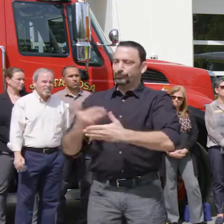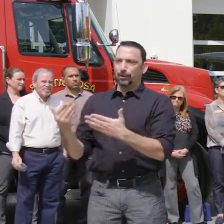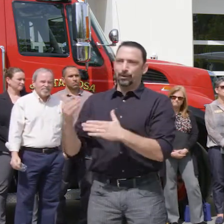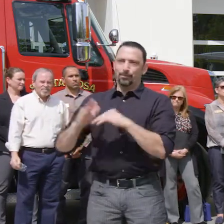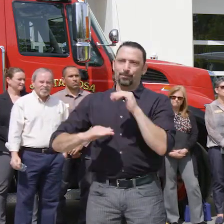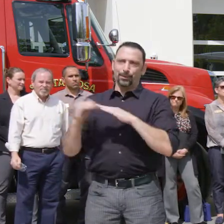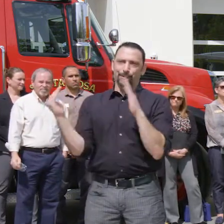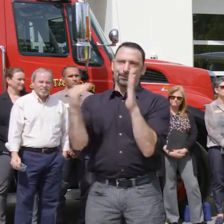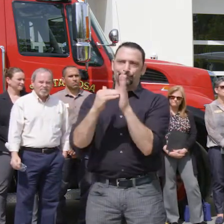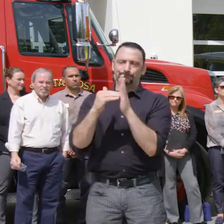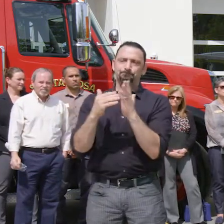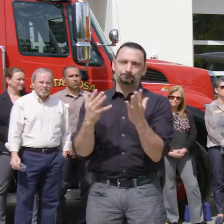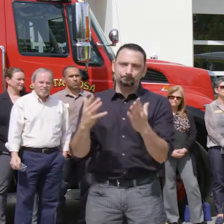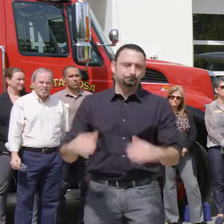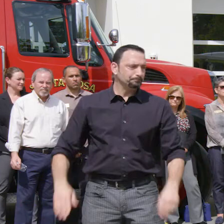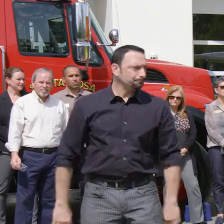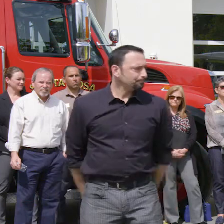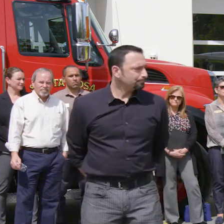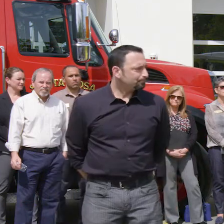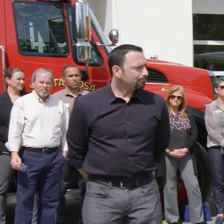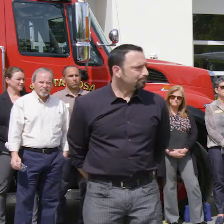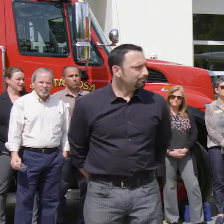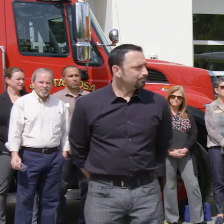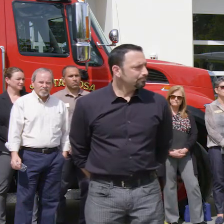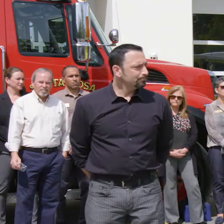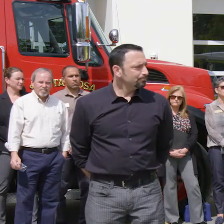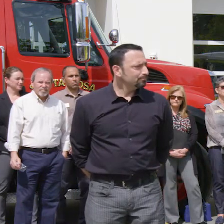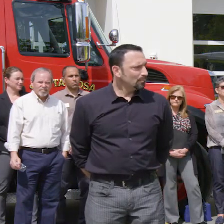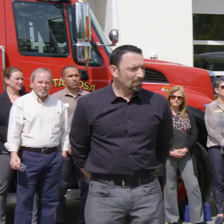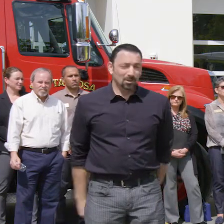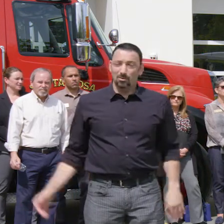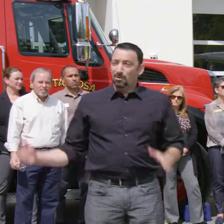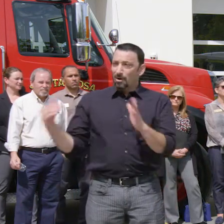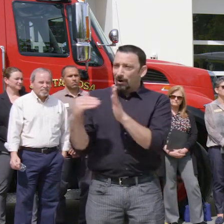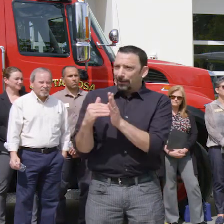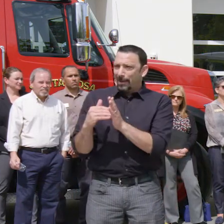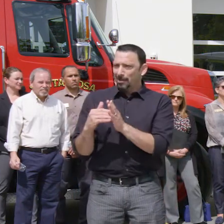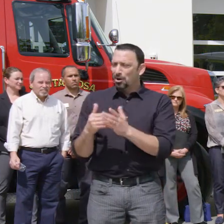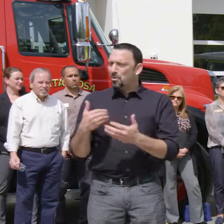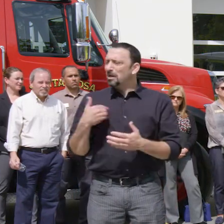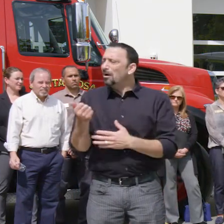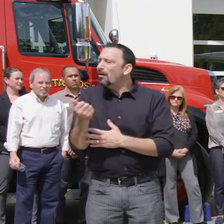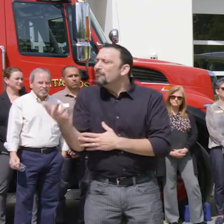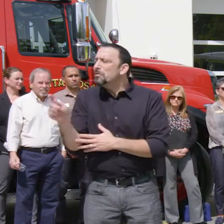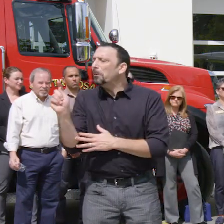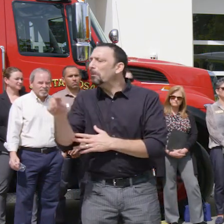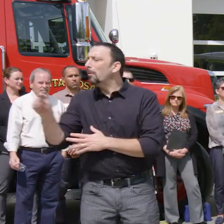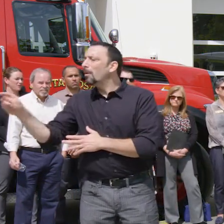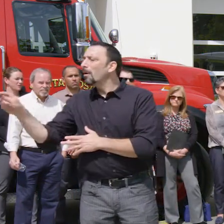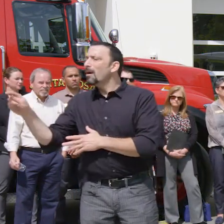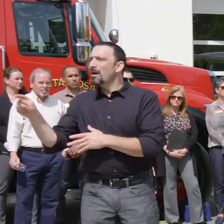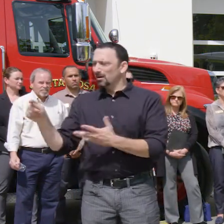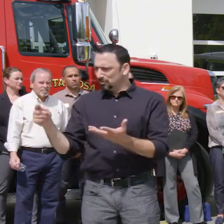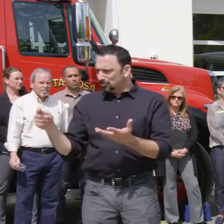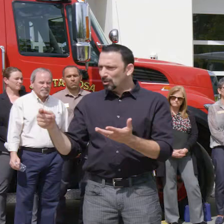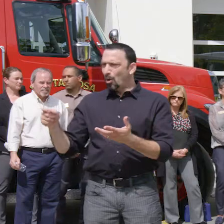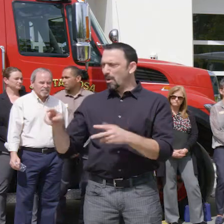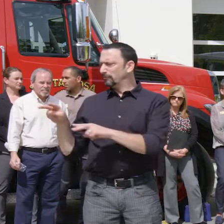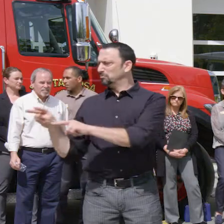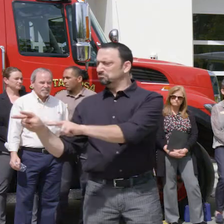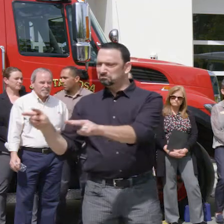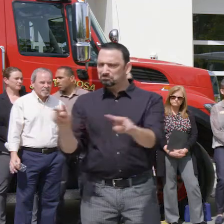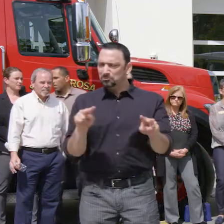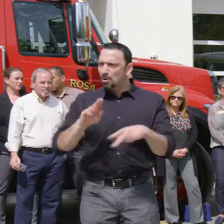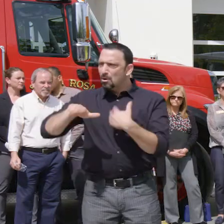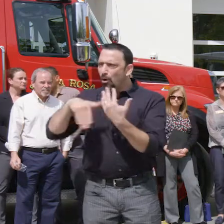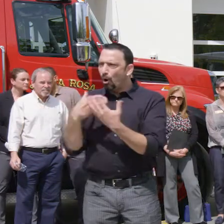So really that's been through the assessment a handful of properties, but it's across all the different counties that we're looking at, just to make